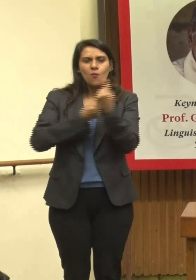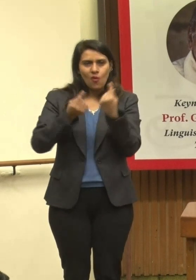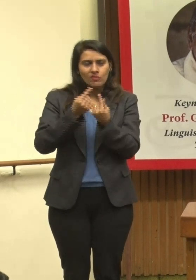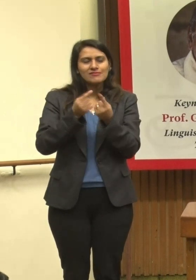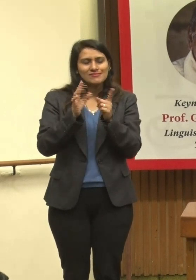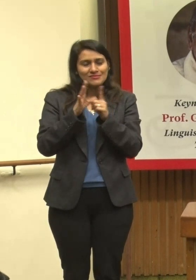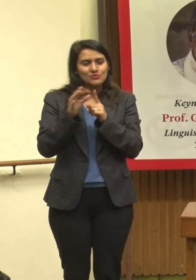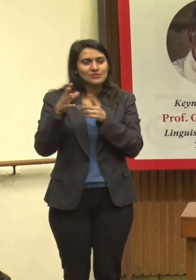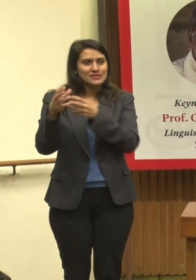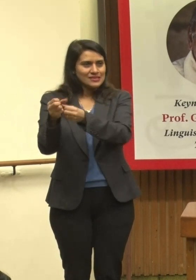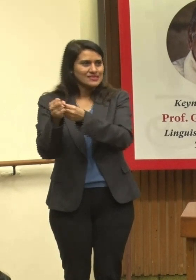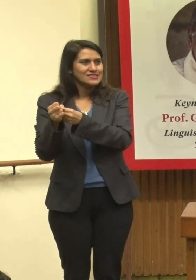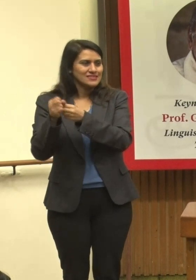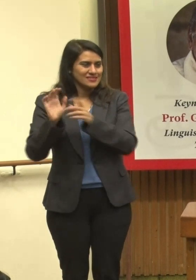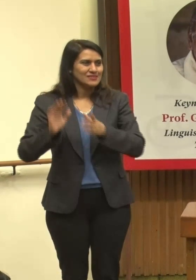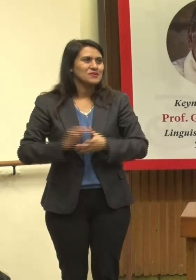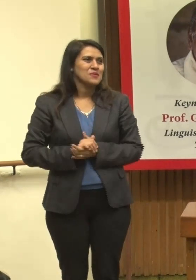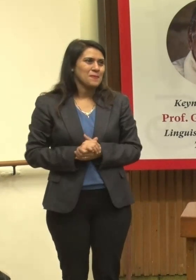contain.